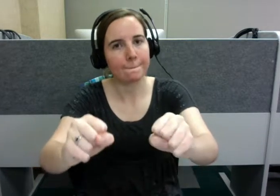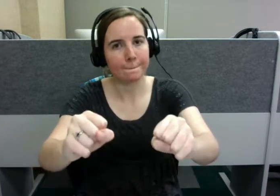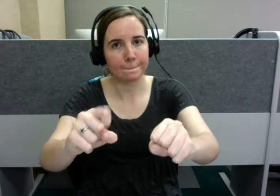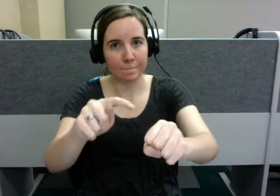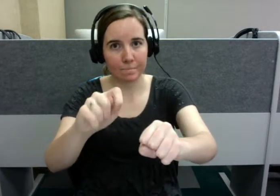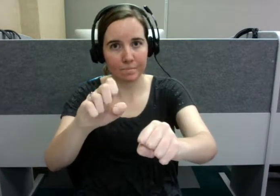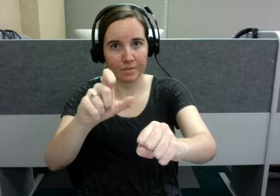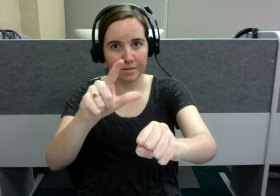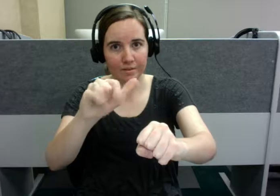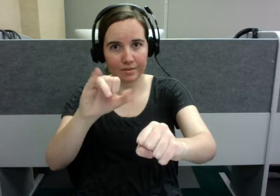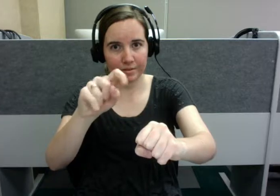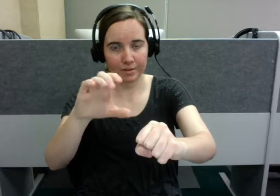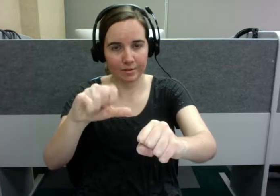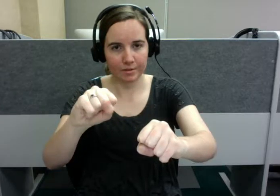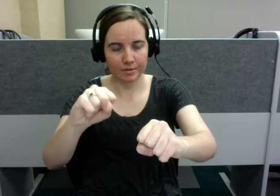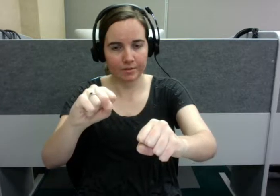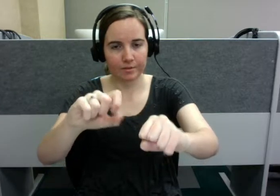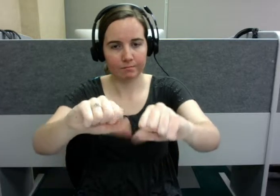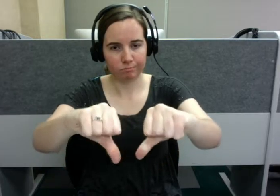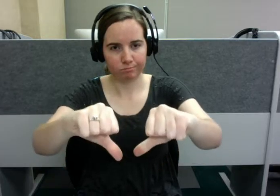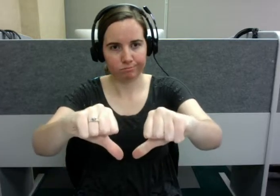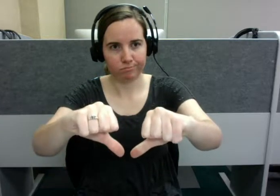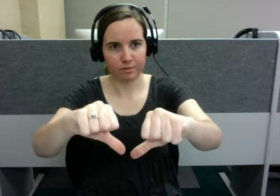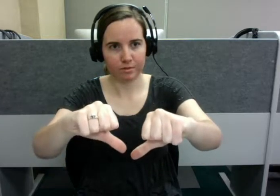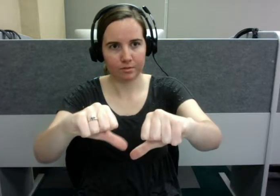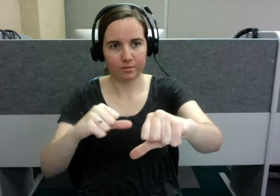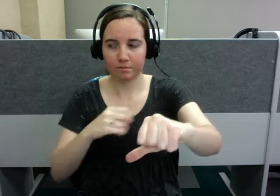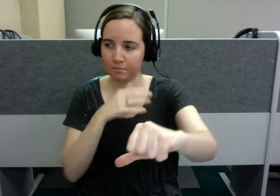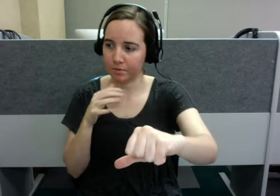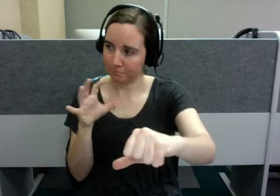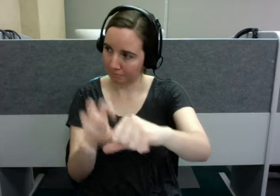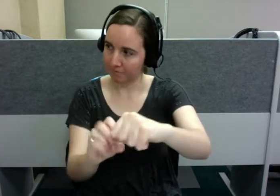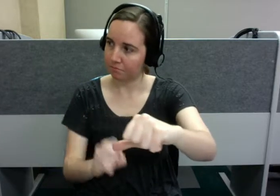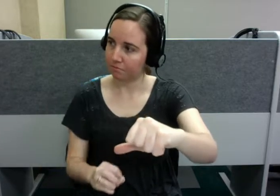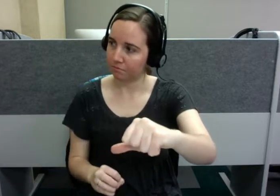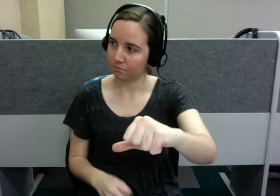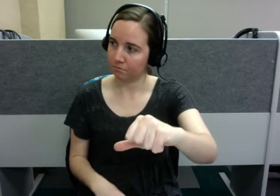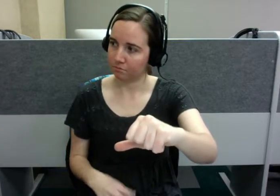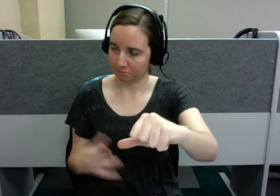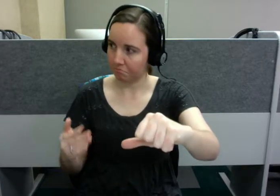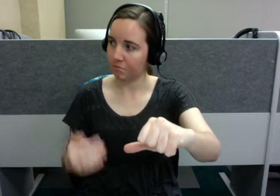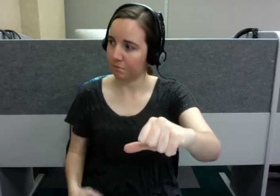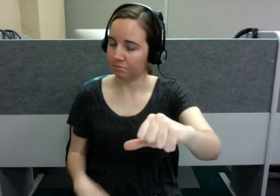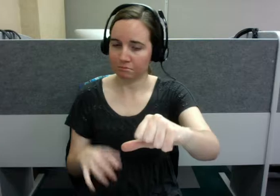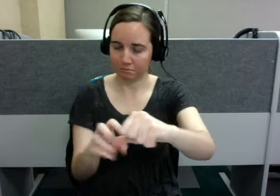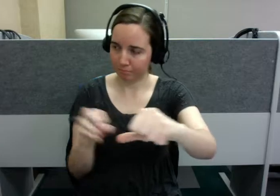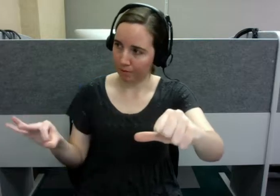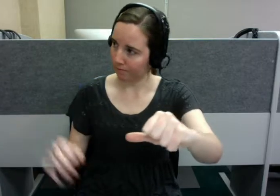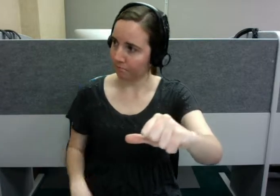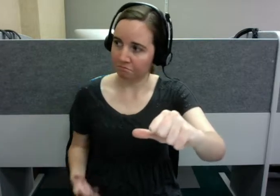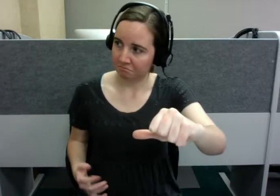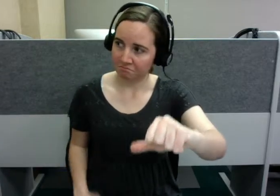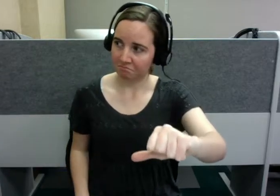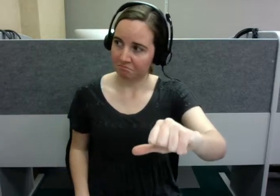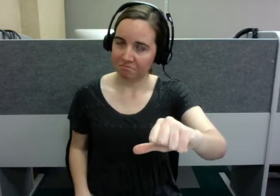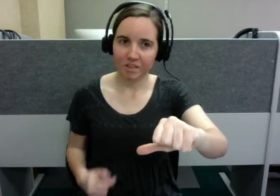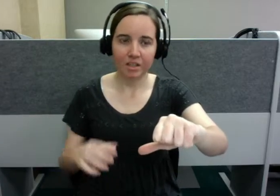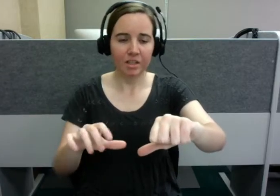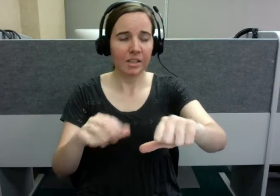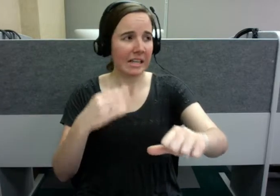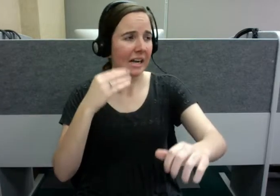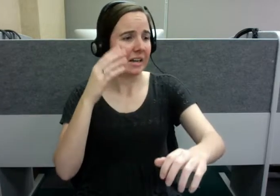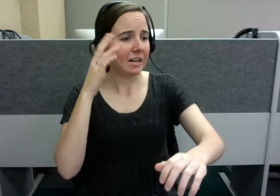They look like thumbs coming right at you, right? And he says, bite them. Just bite them off. And I heard